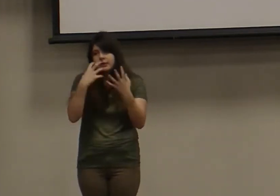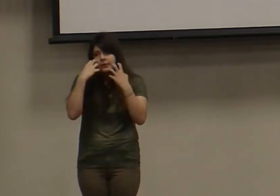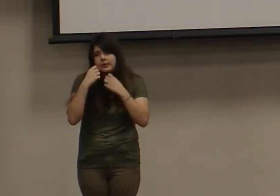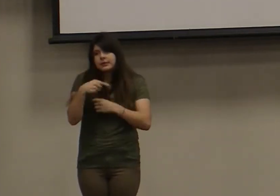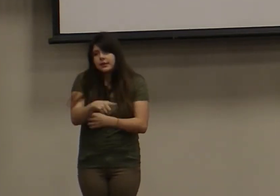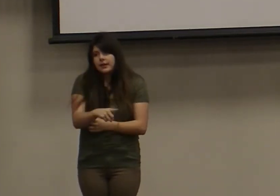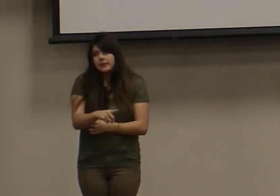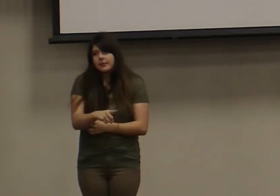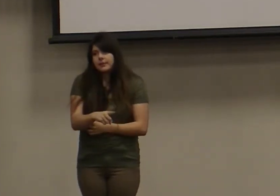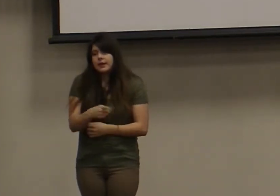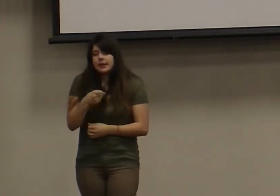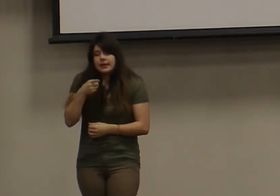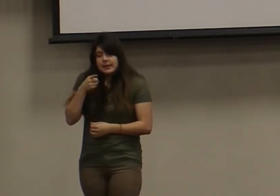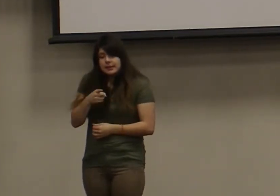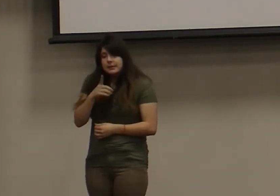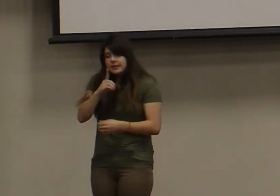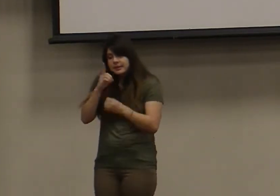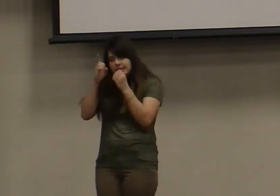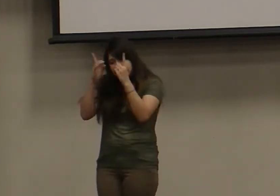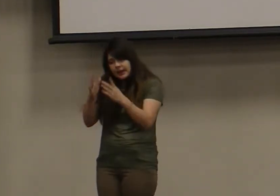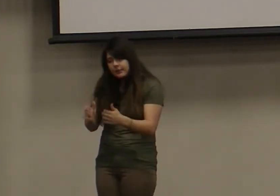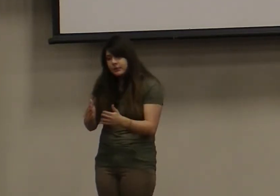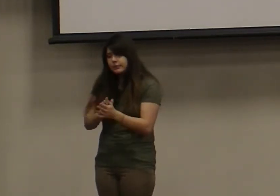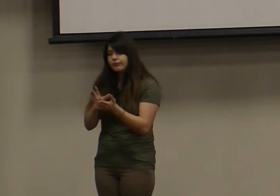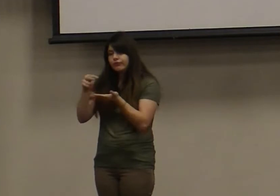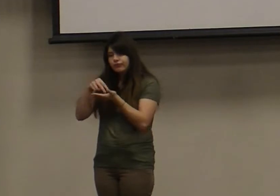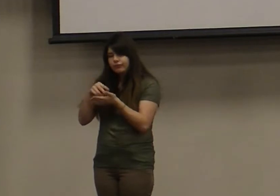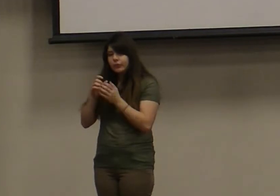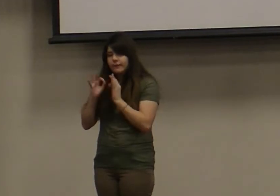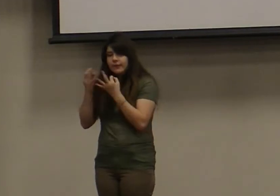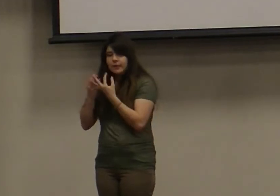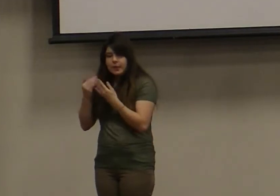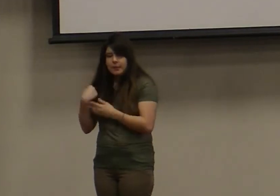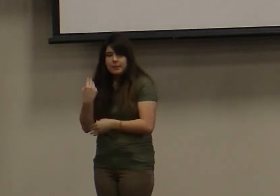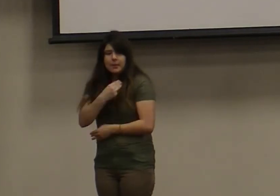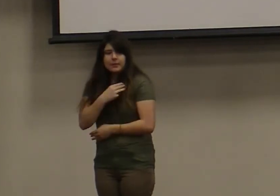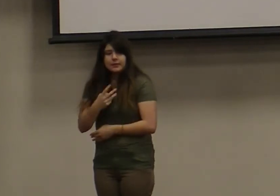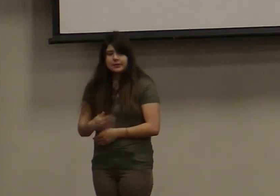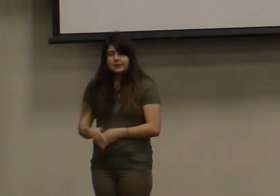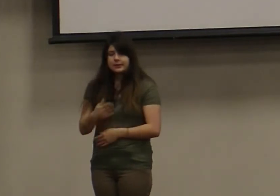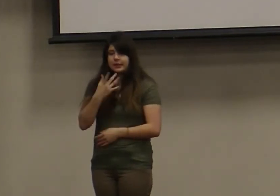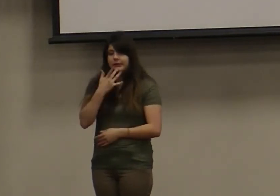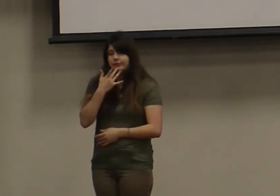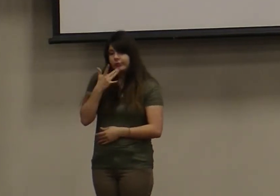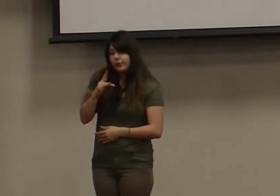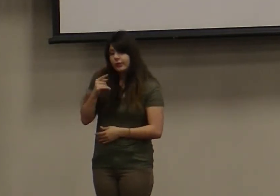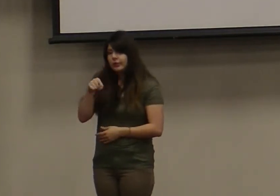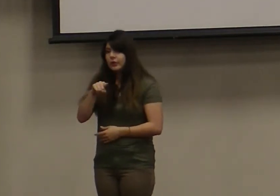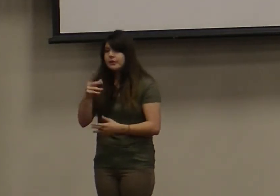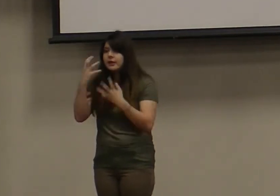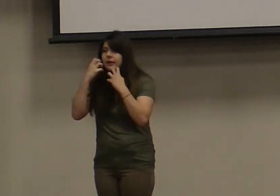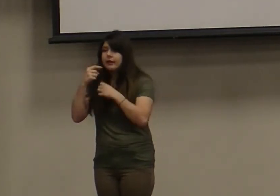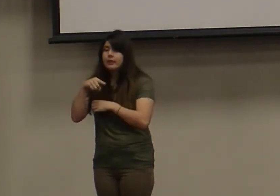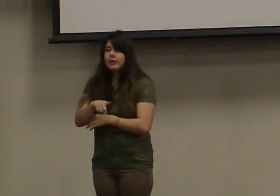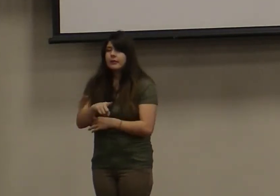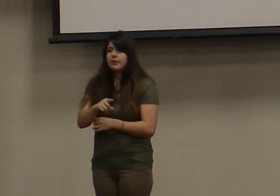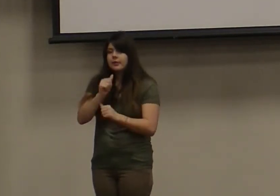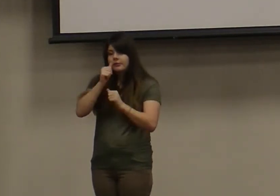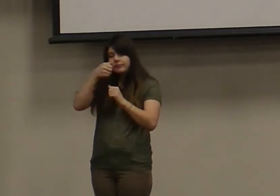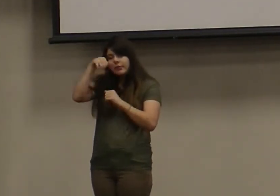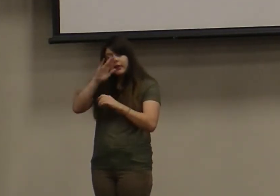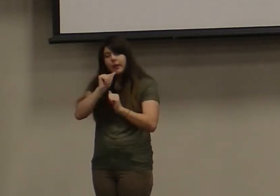He and his disciples stood with family members as they said good luck to those that they cared about, and God